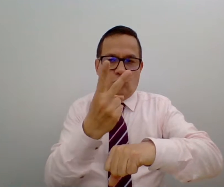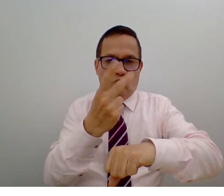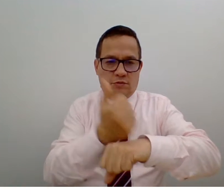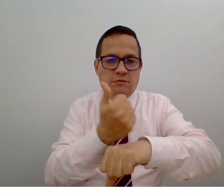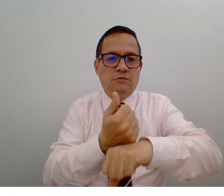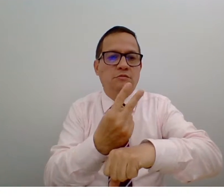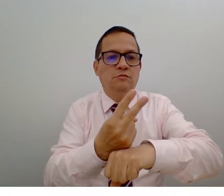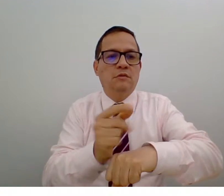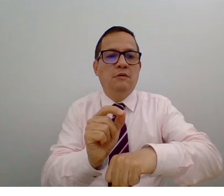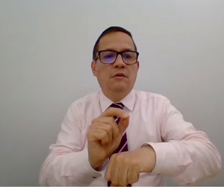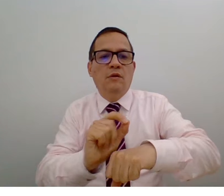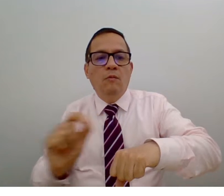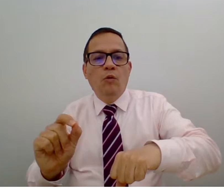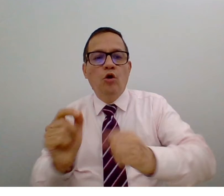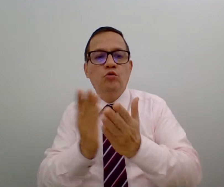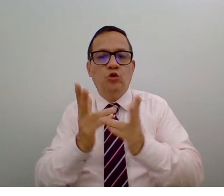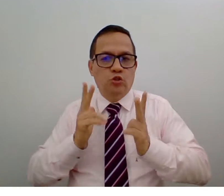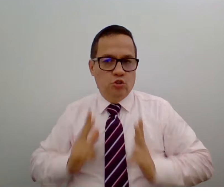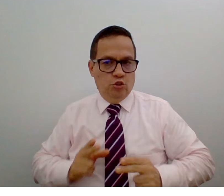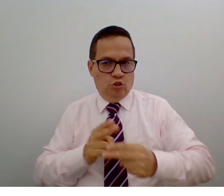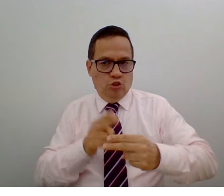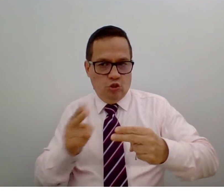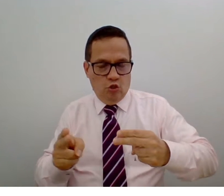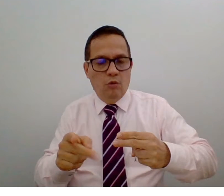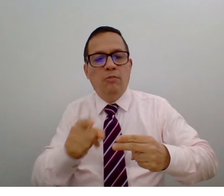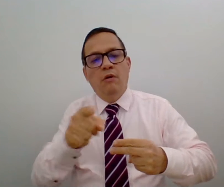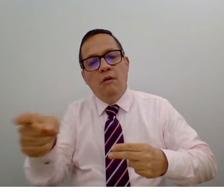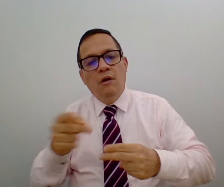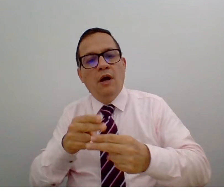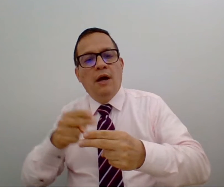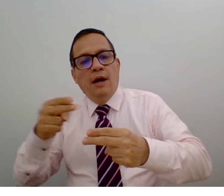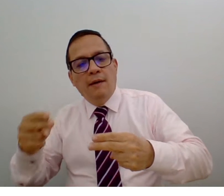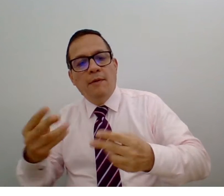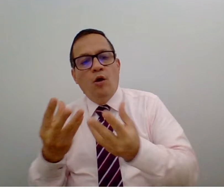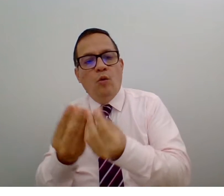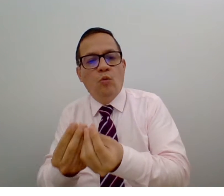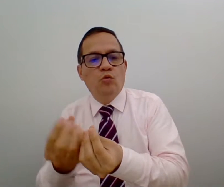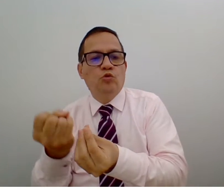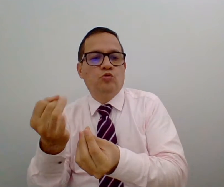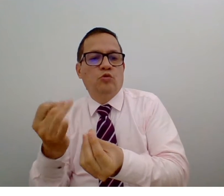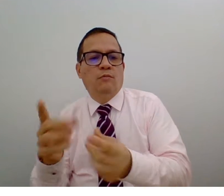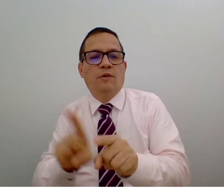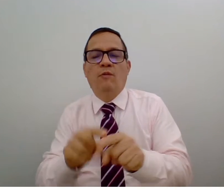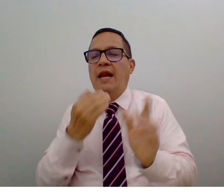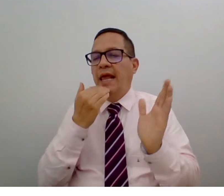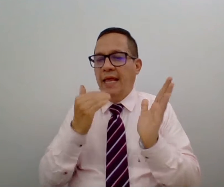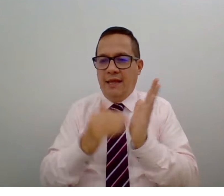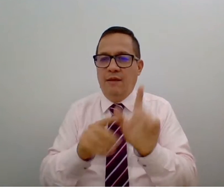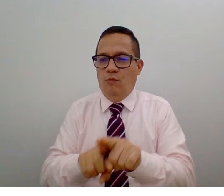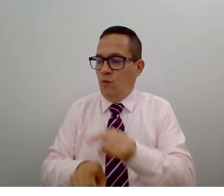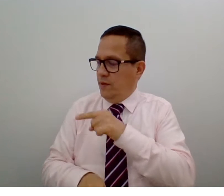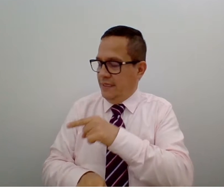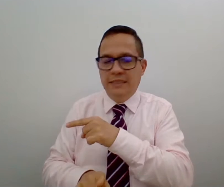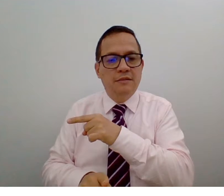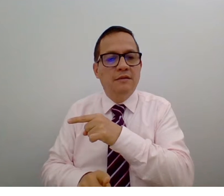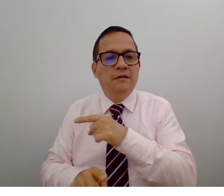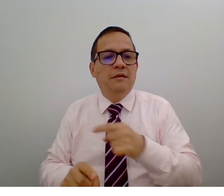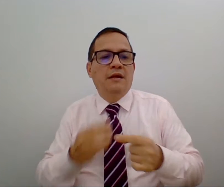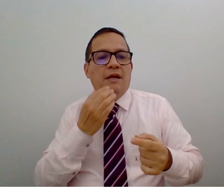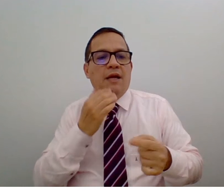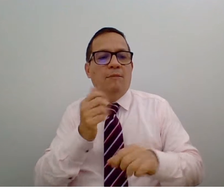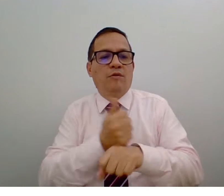Task 2 _ students name _ group number. Task 2 _